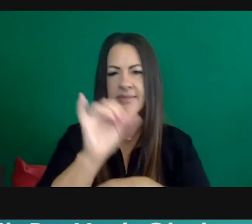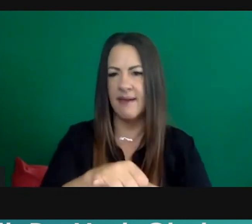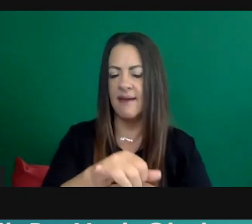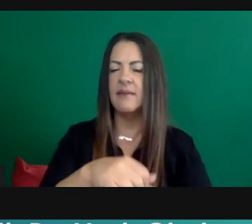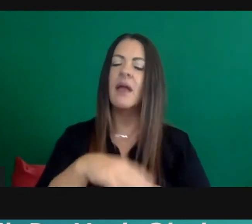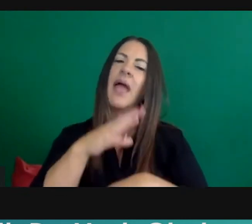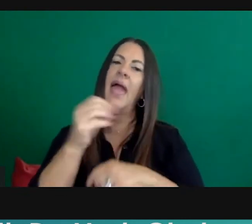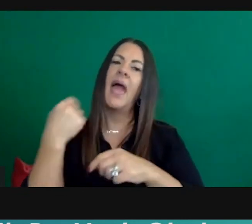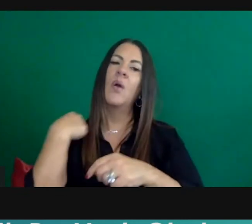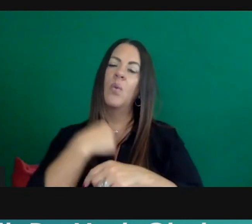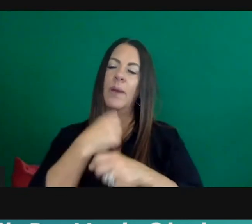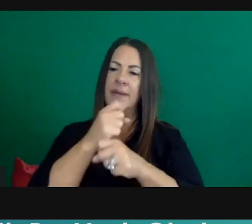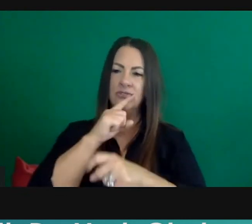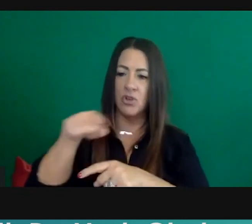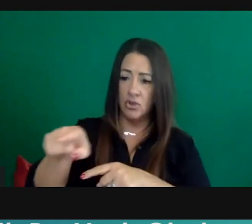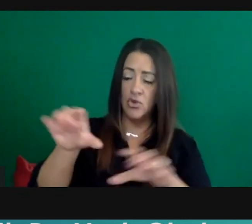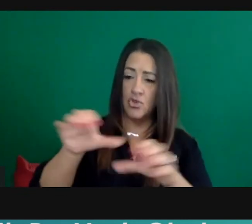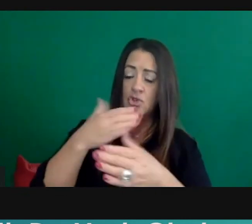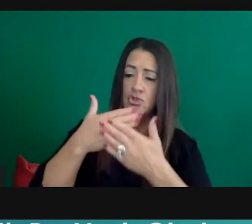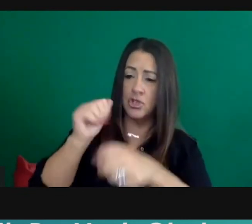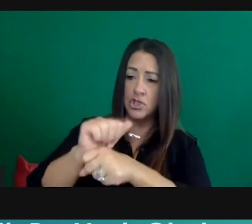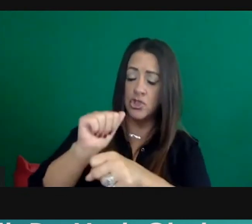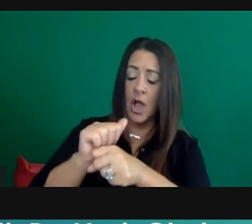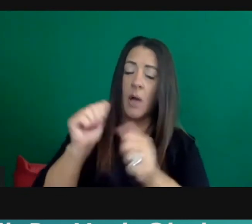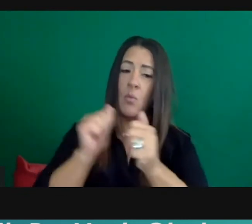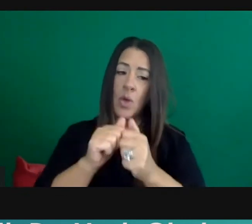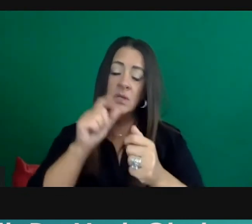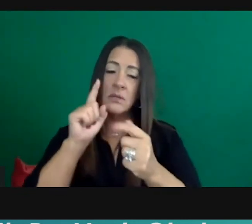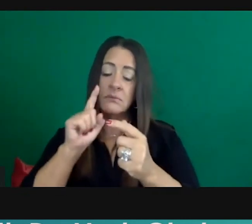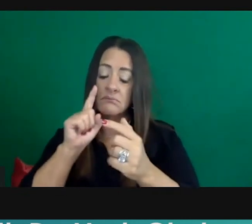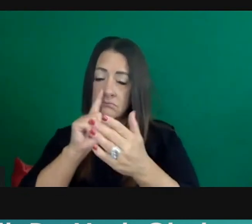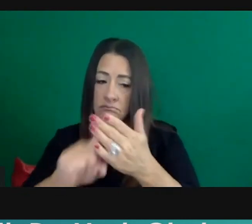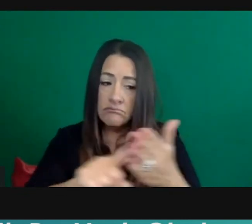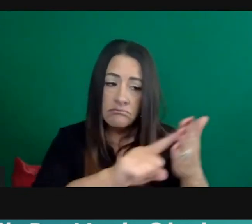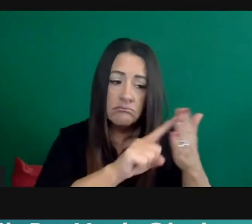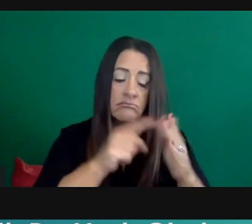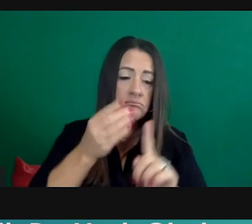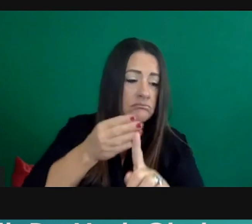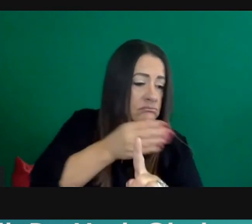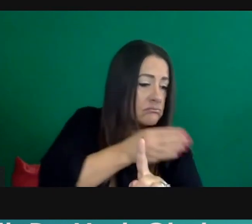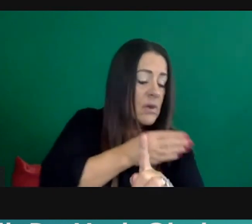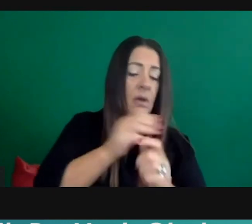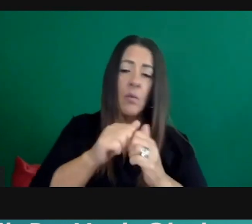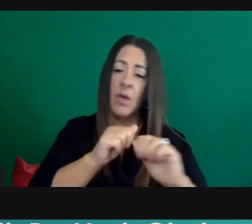investigation. All of that comes together along with the driving home these messages